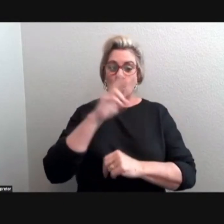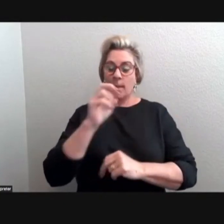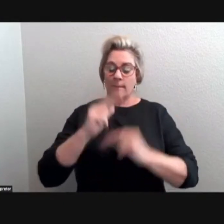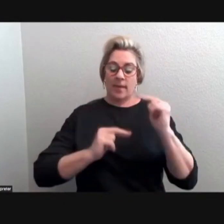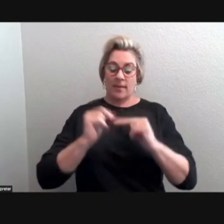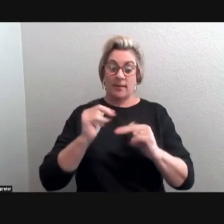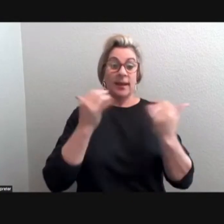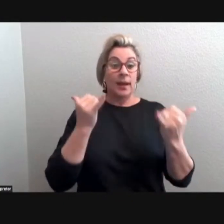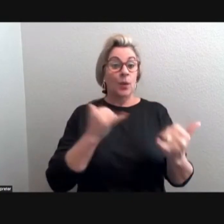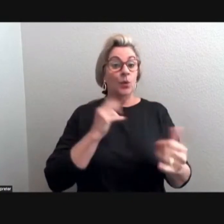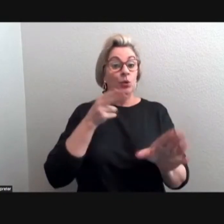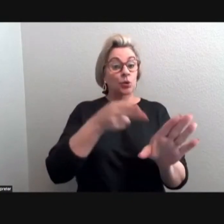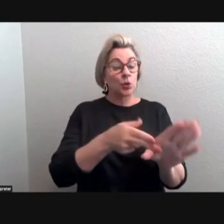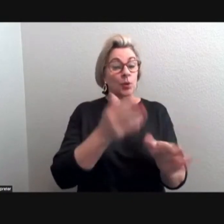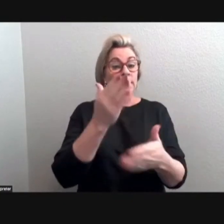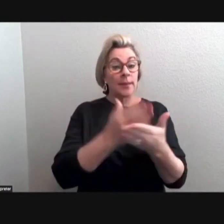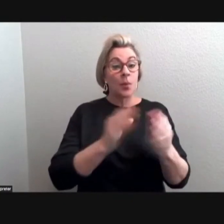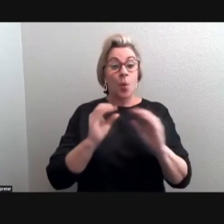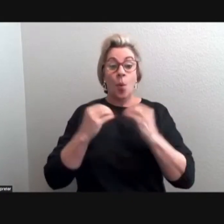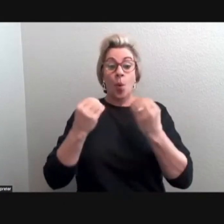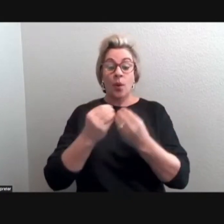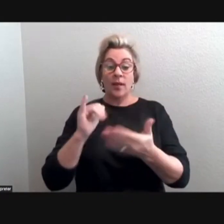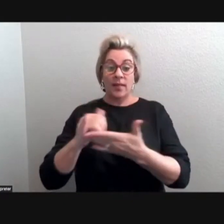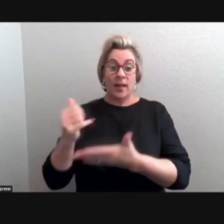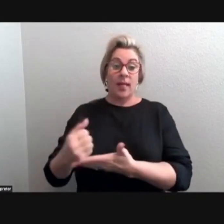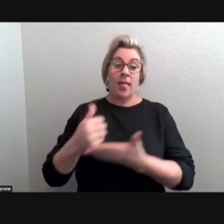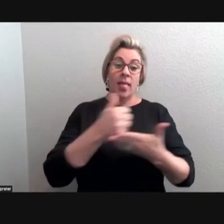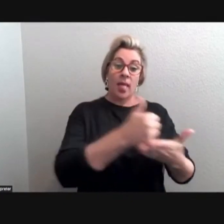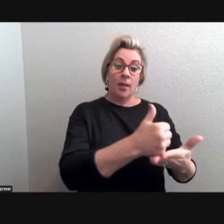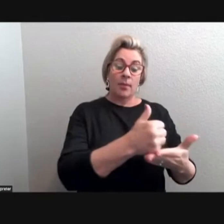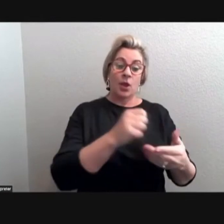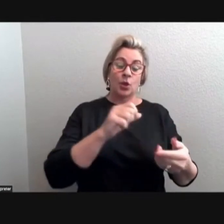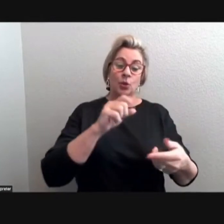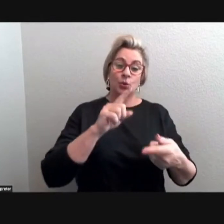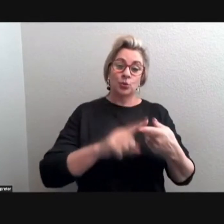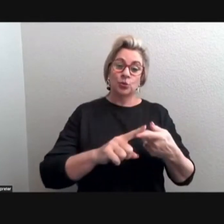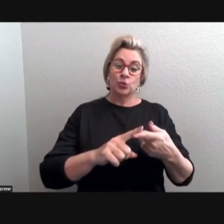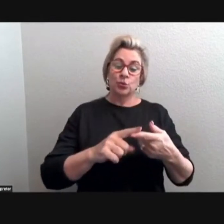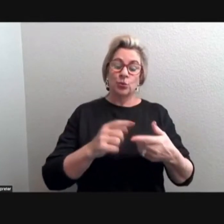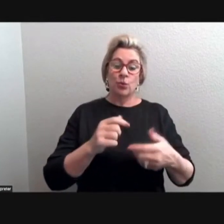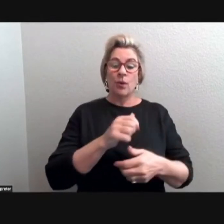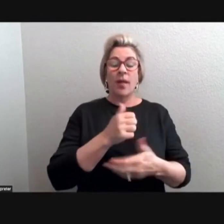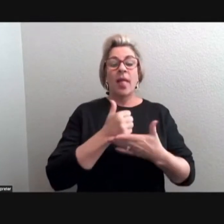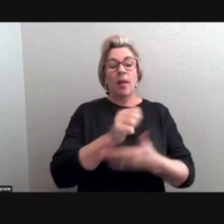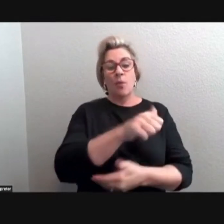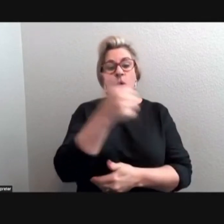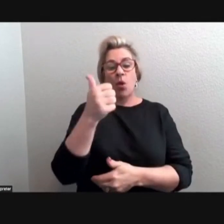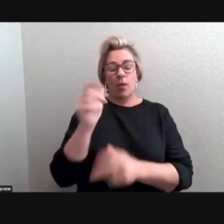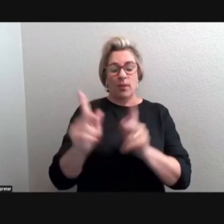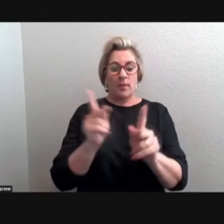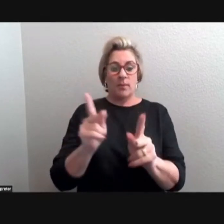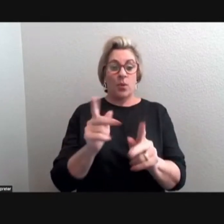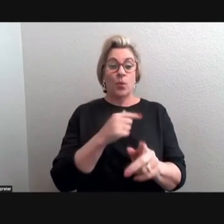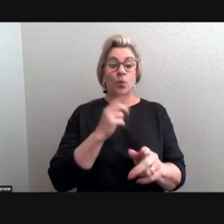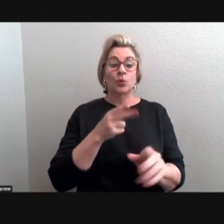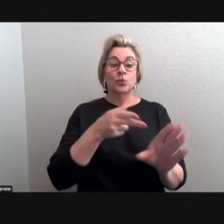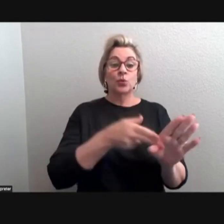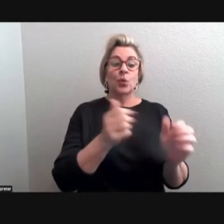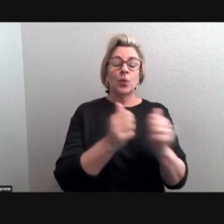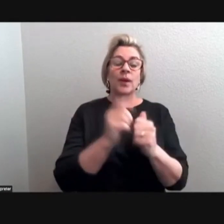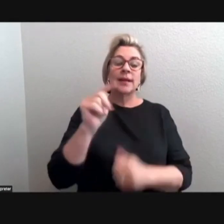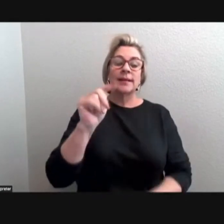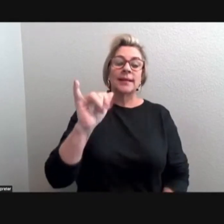joined today by some of the organizations that are helping to make the recovery possible. First, we are joined by Tatyana